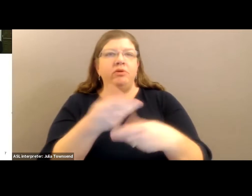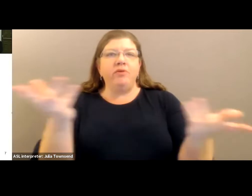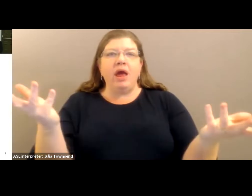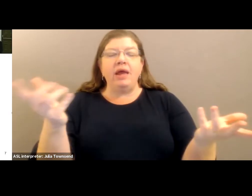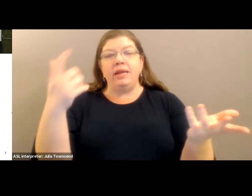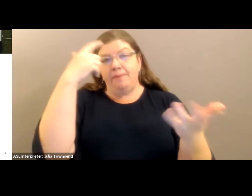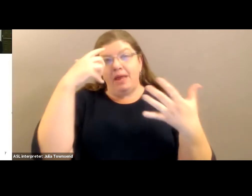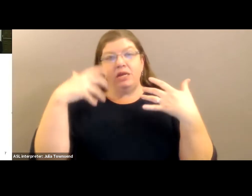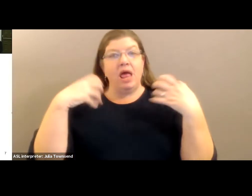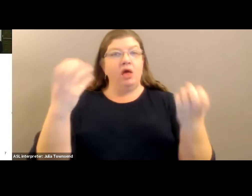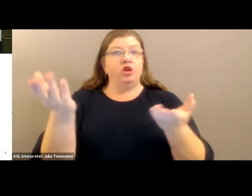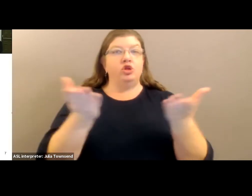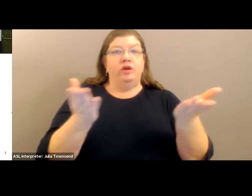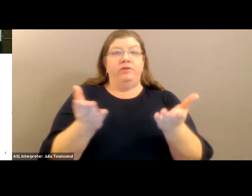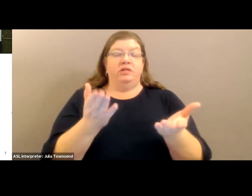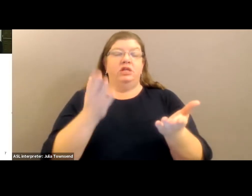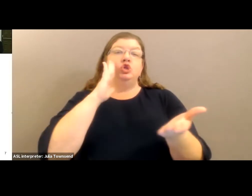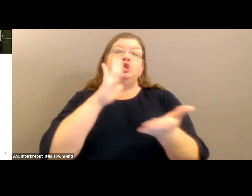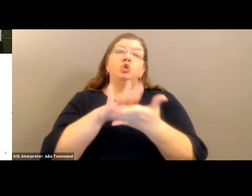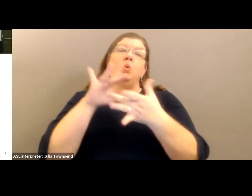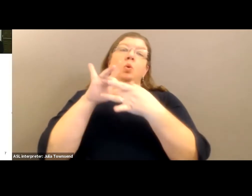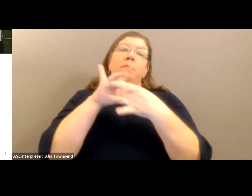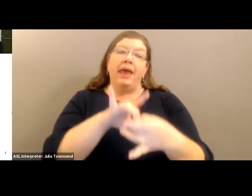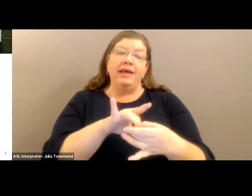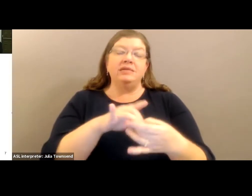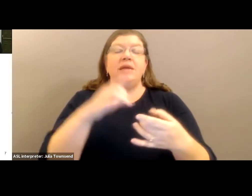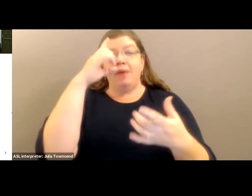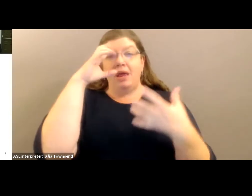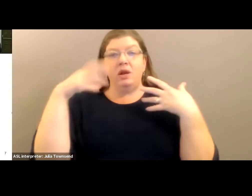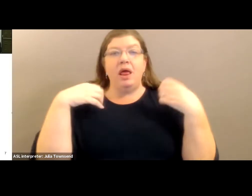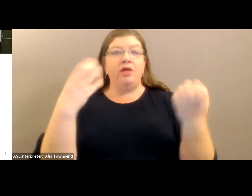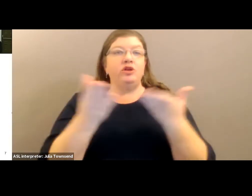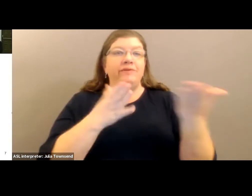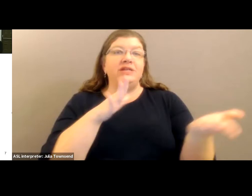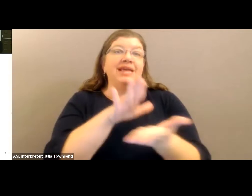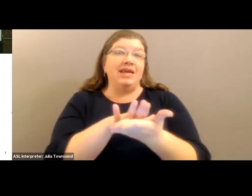mental health services, school-based mental health services in our schools.